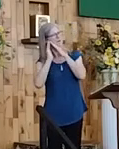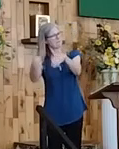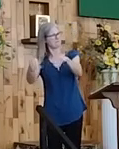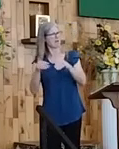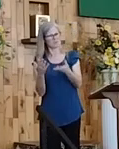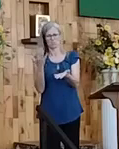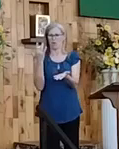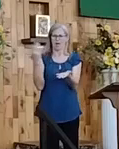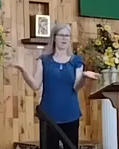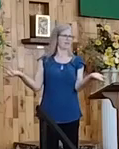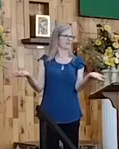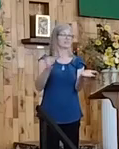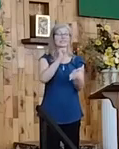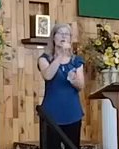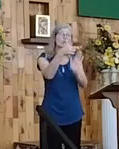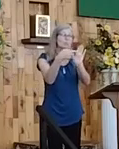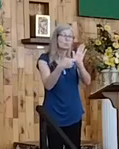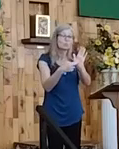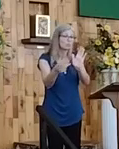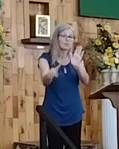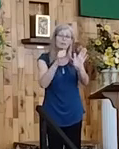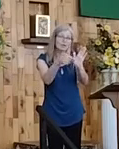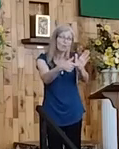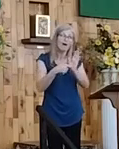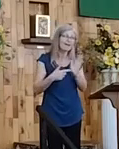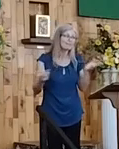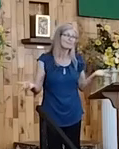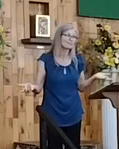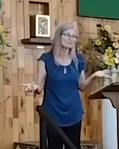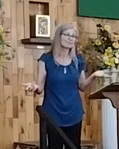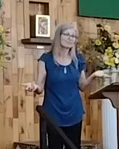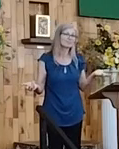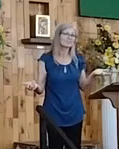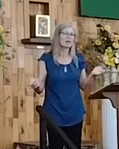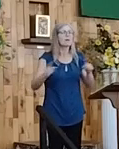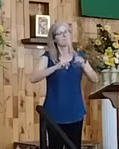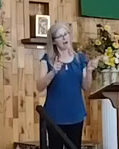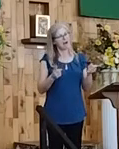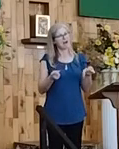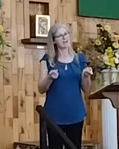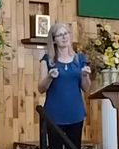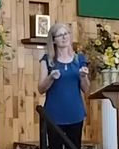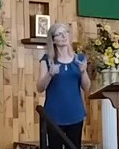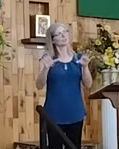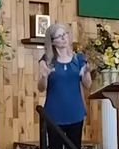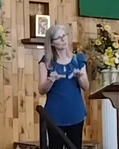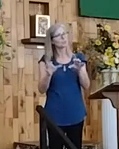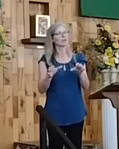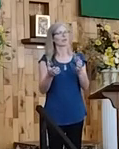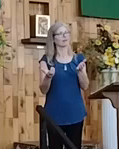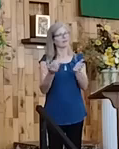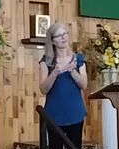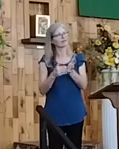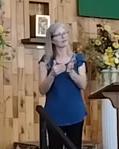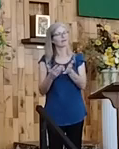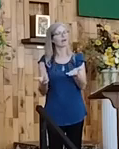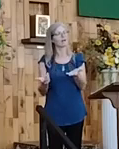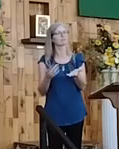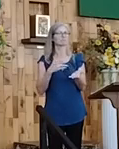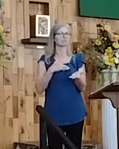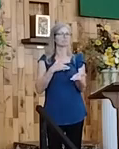for Marianists or any other brothers and fathers, but we don't go into one another's rooms.